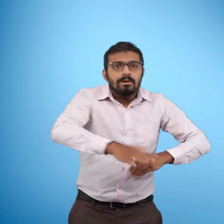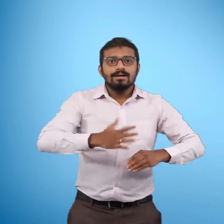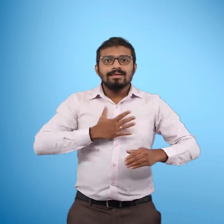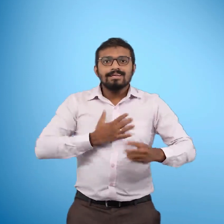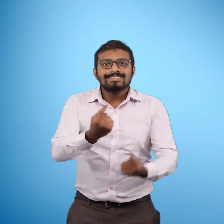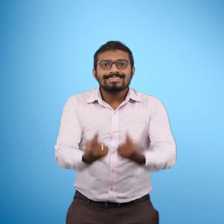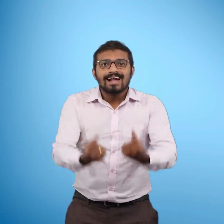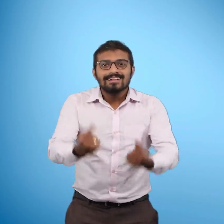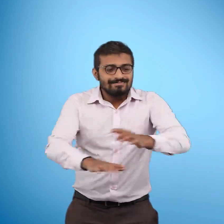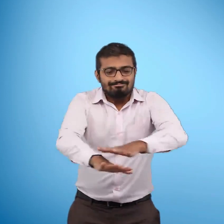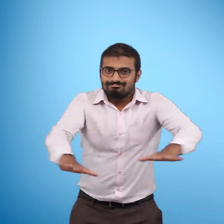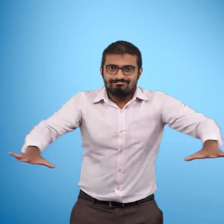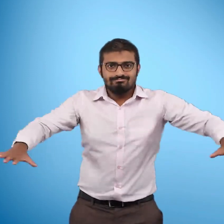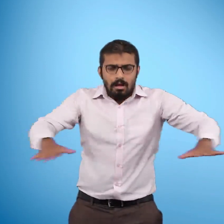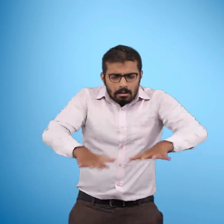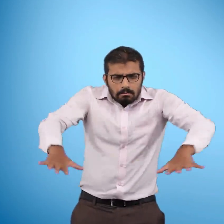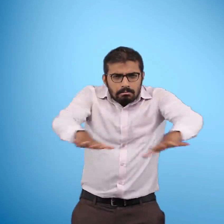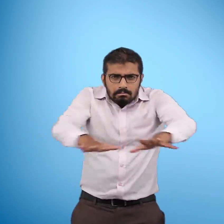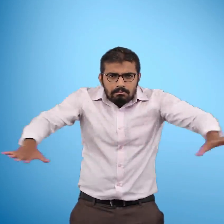In the middle of the garden there is a path.